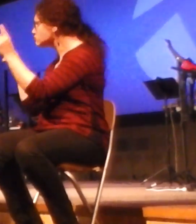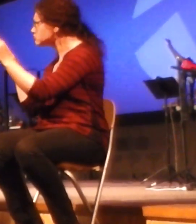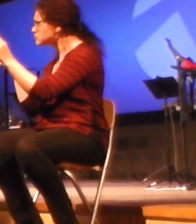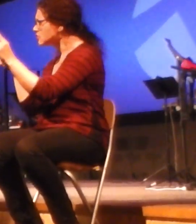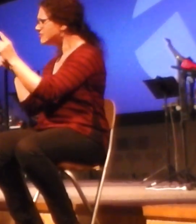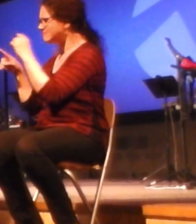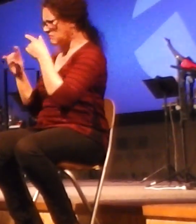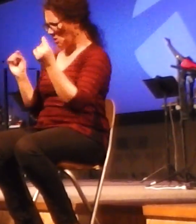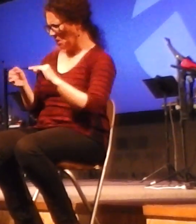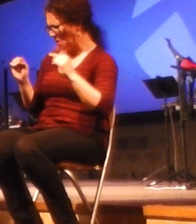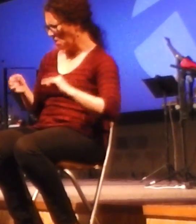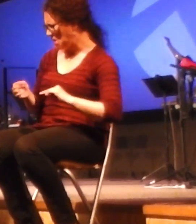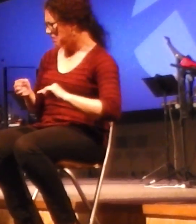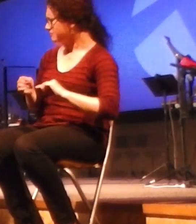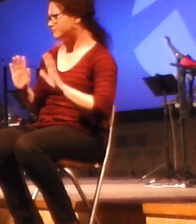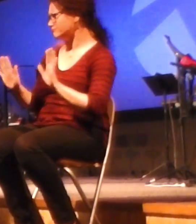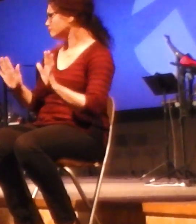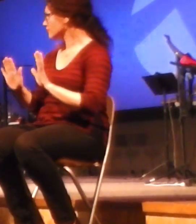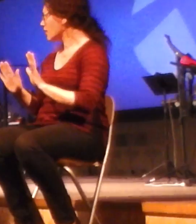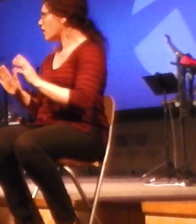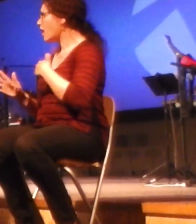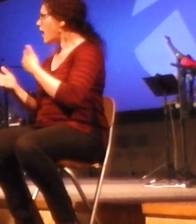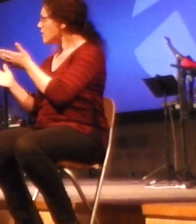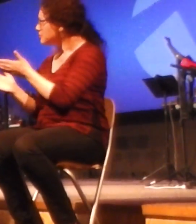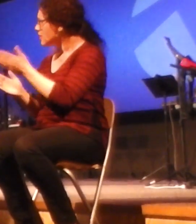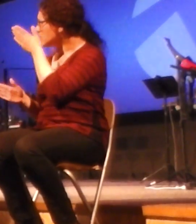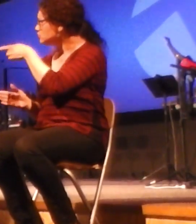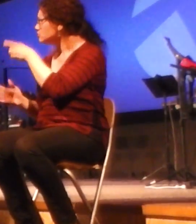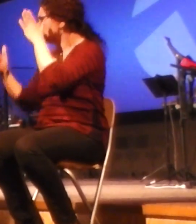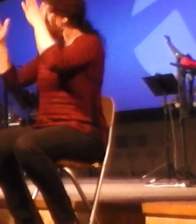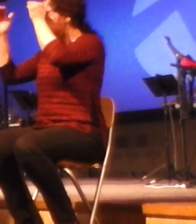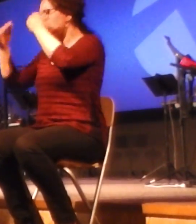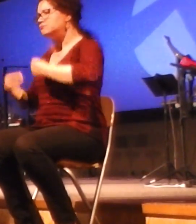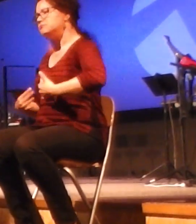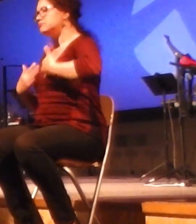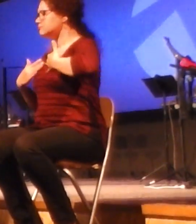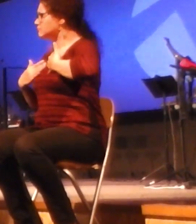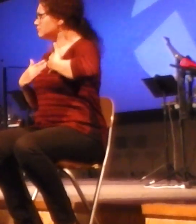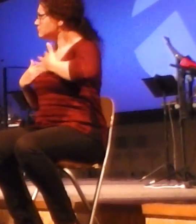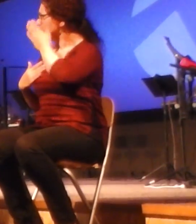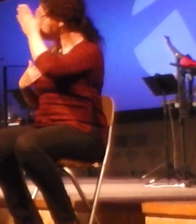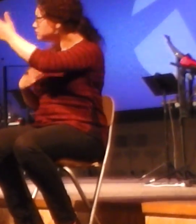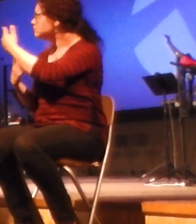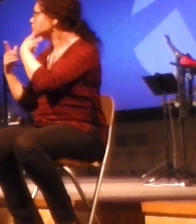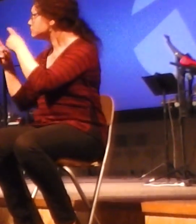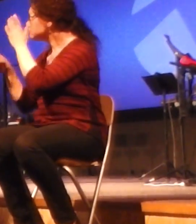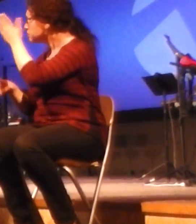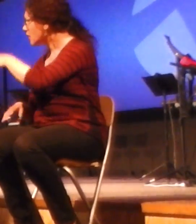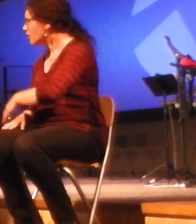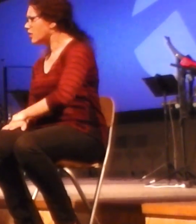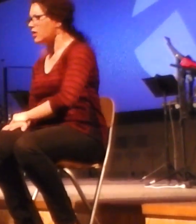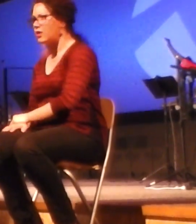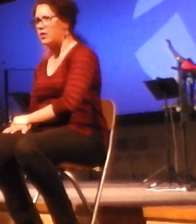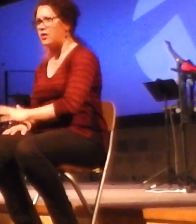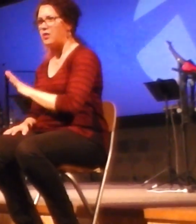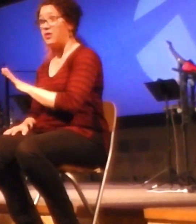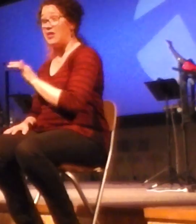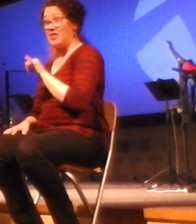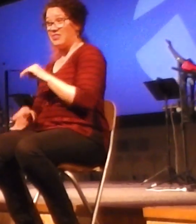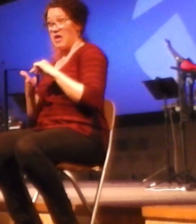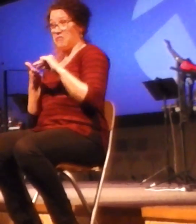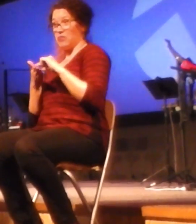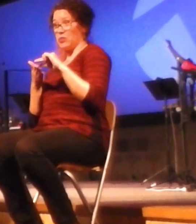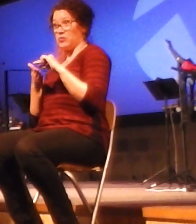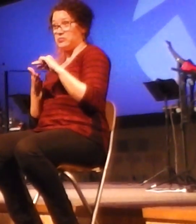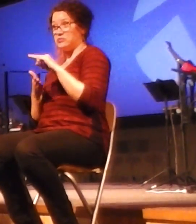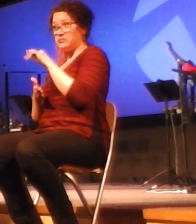future. And I think one of the reasons why this verse, Jeremiah 29:11, is so quoted, or